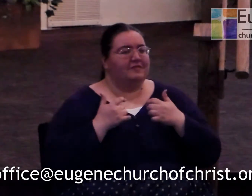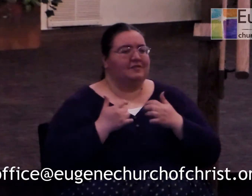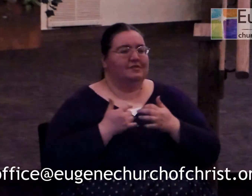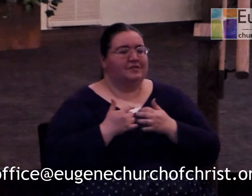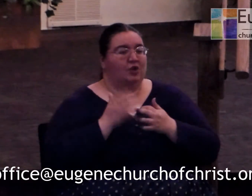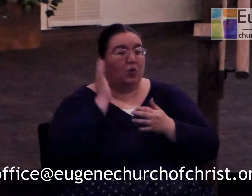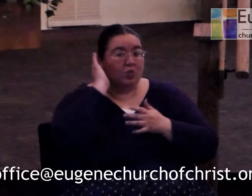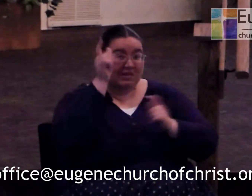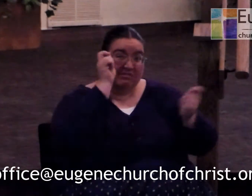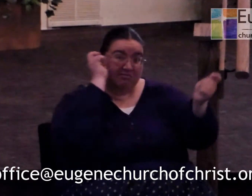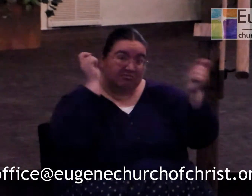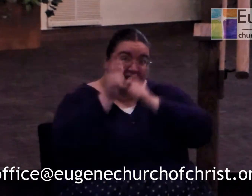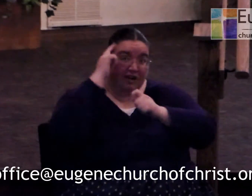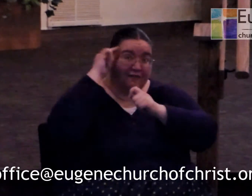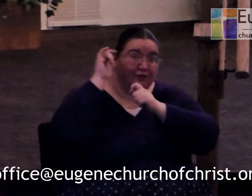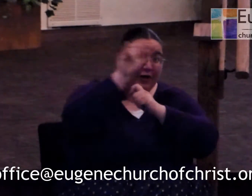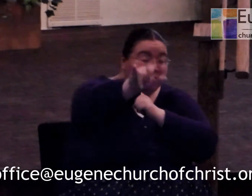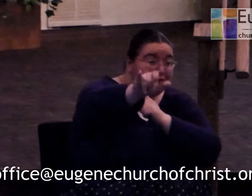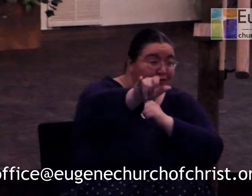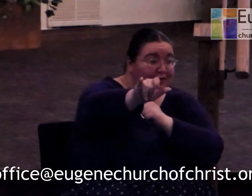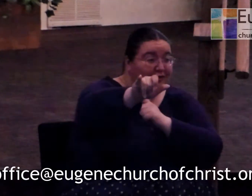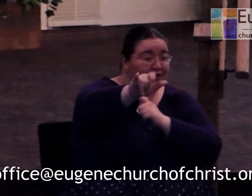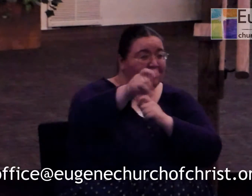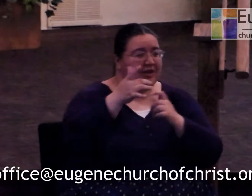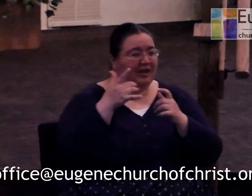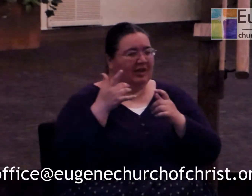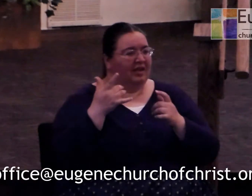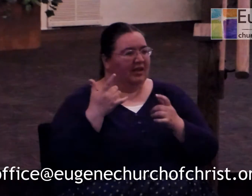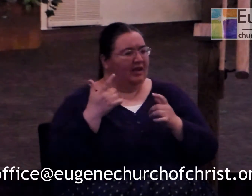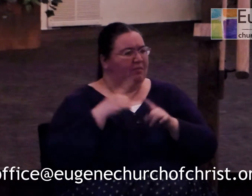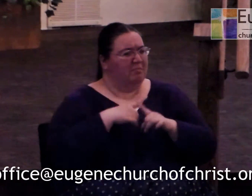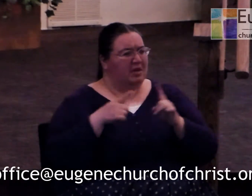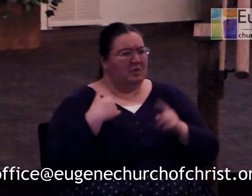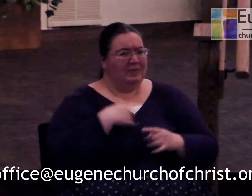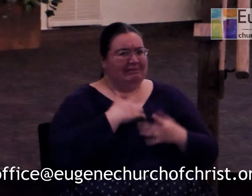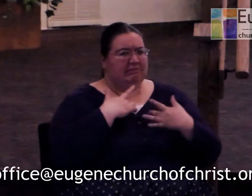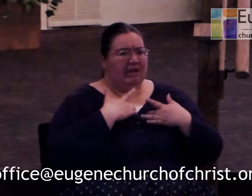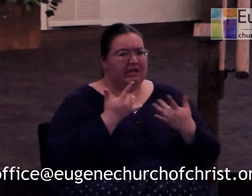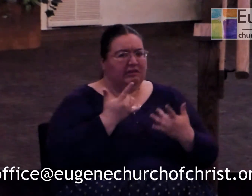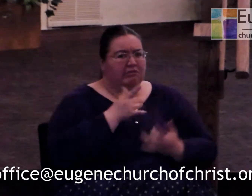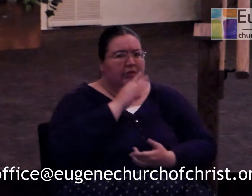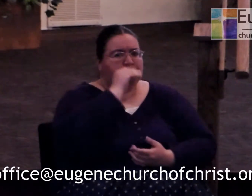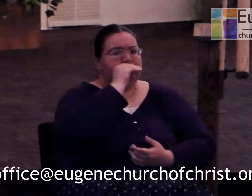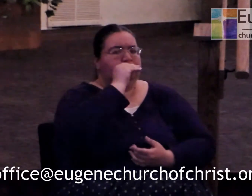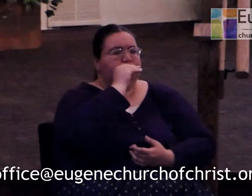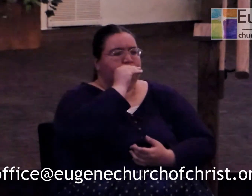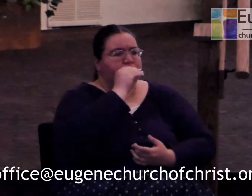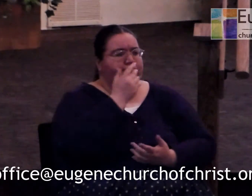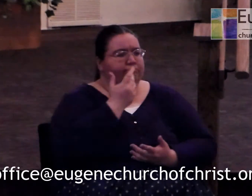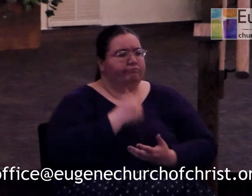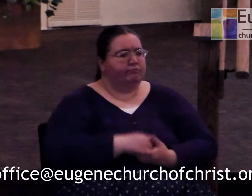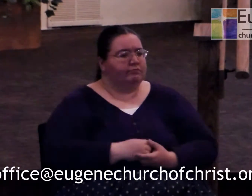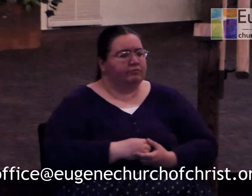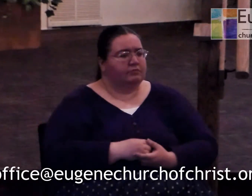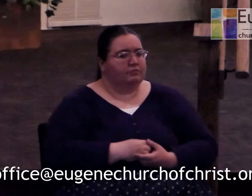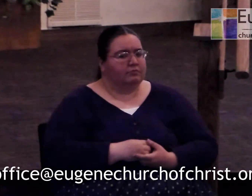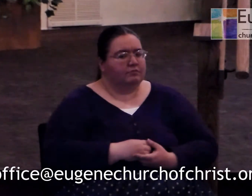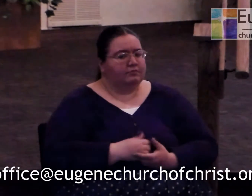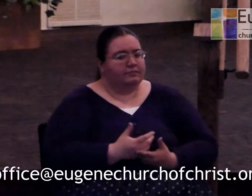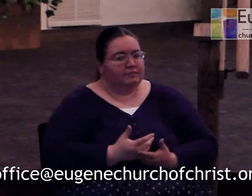here we are. And we don't speak about it. Now, there are, and in the chapter, I totally agree